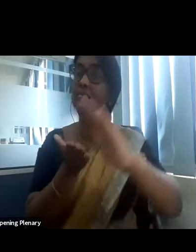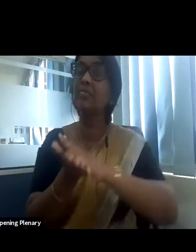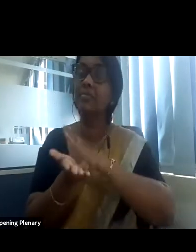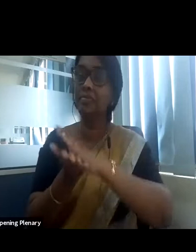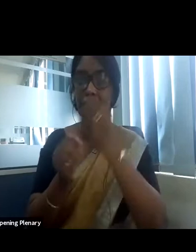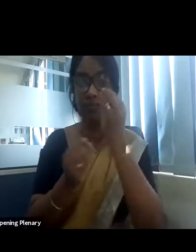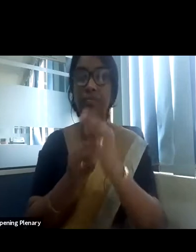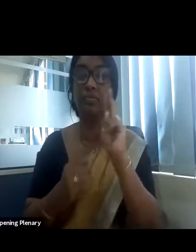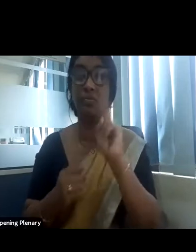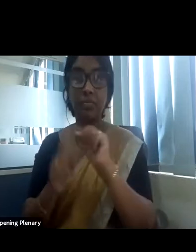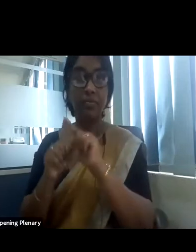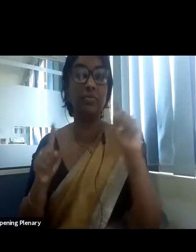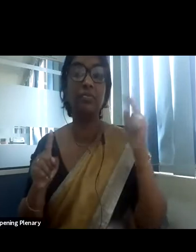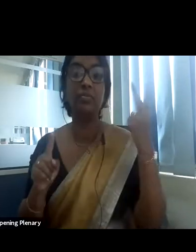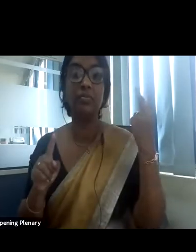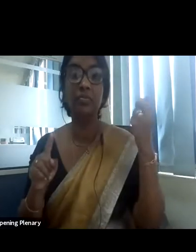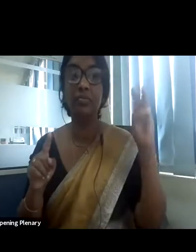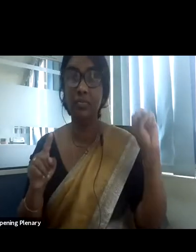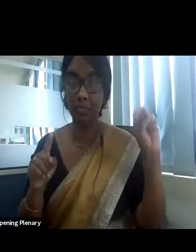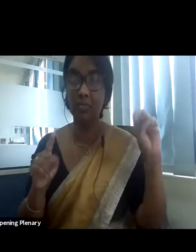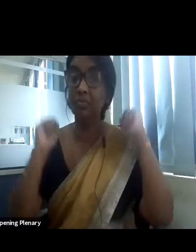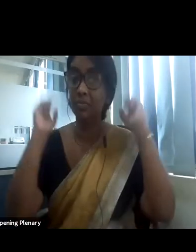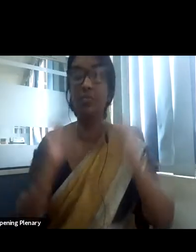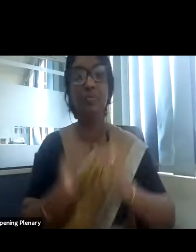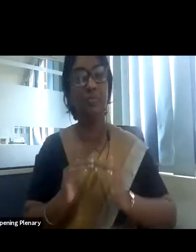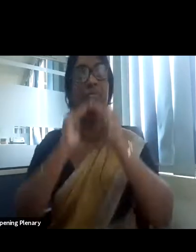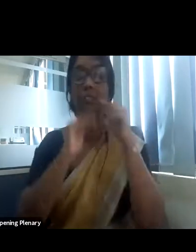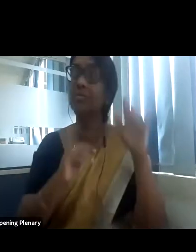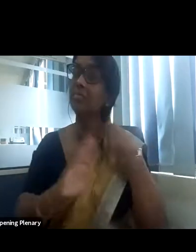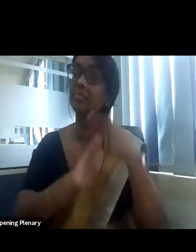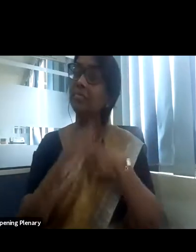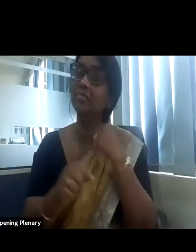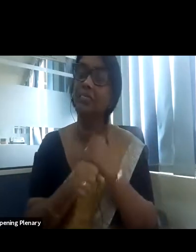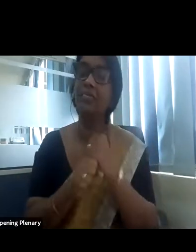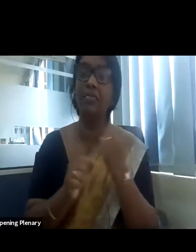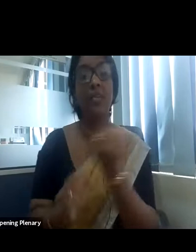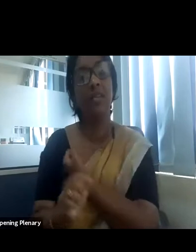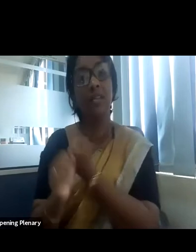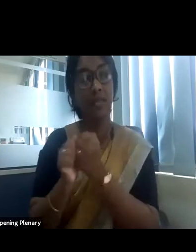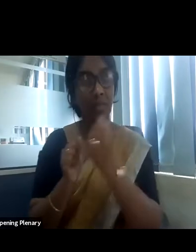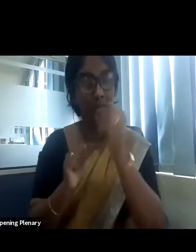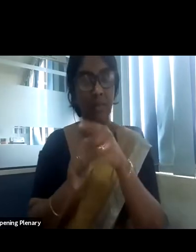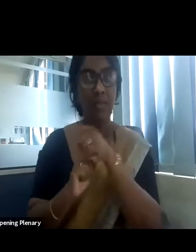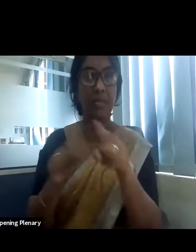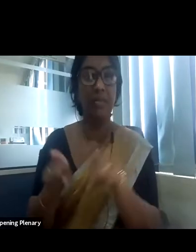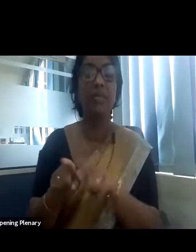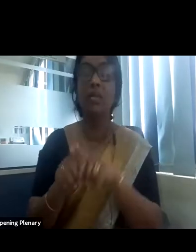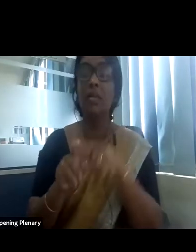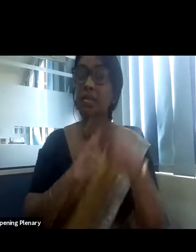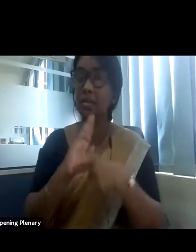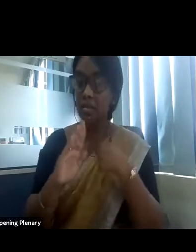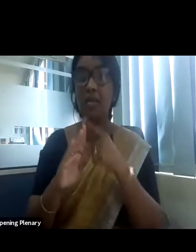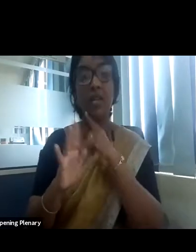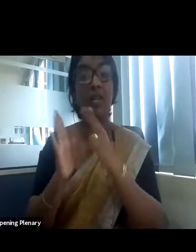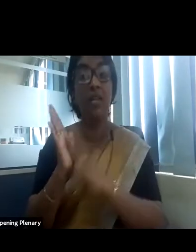to achieving the SDGs. Sri Lanka has set its own national targets driven by the global